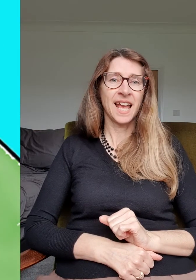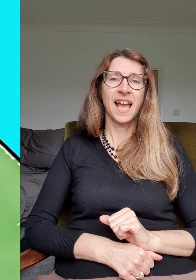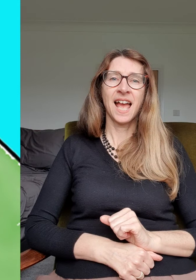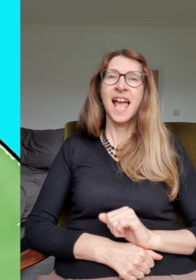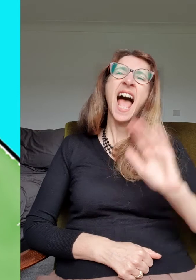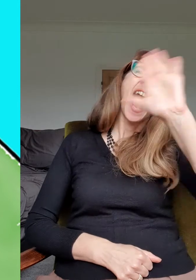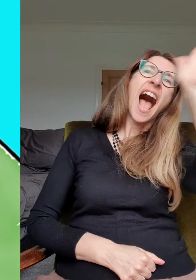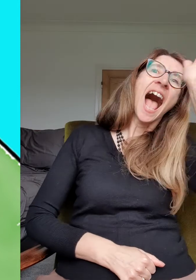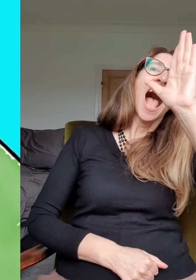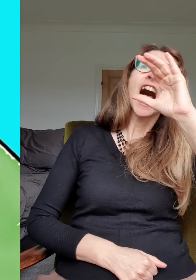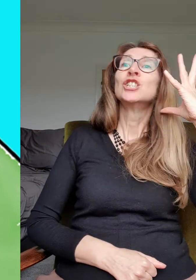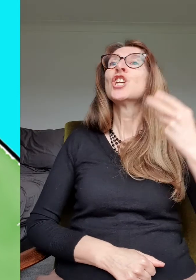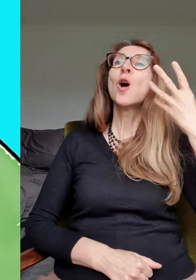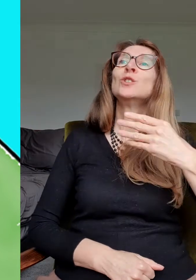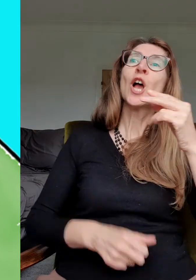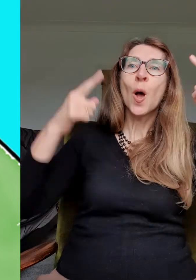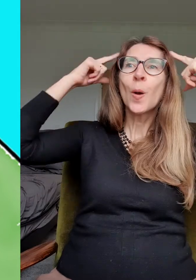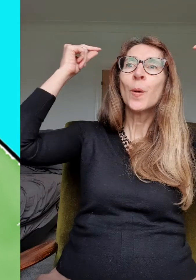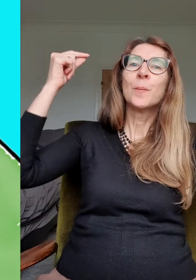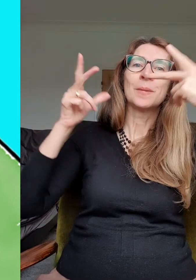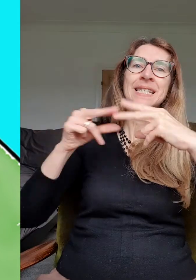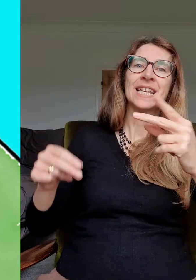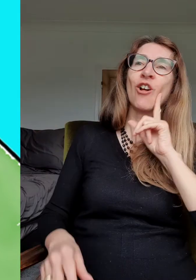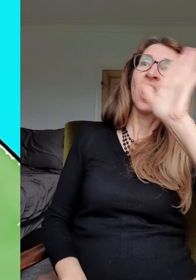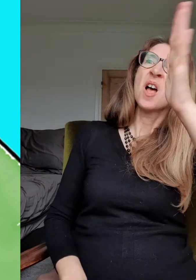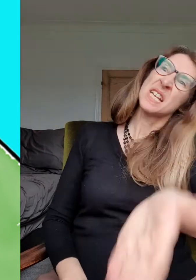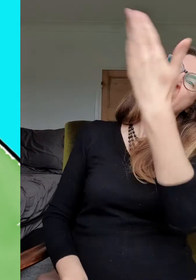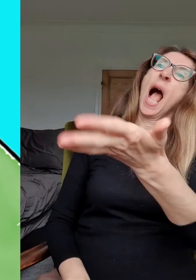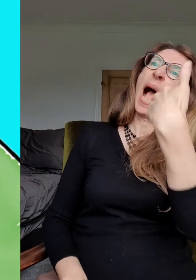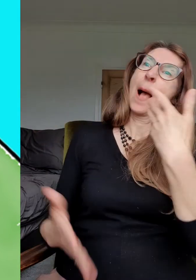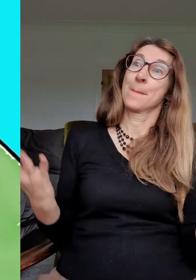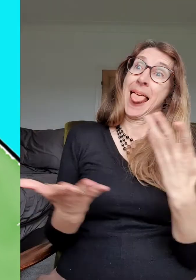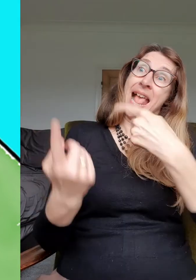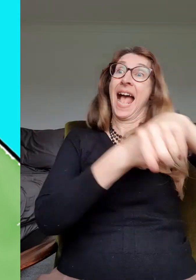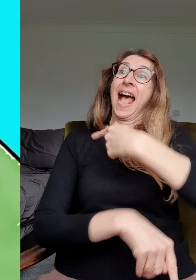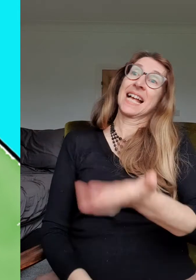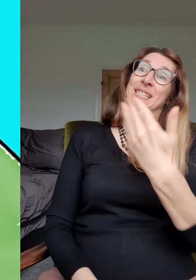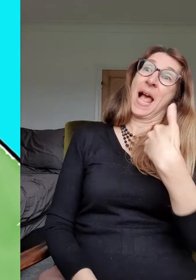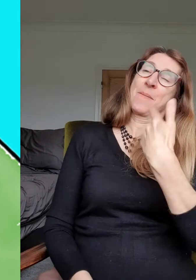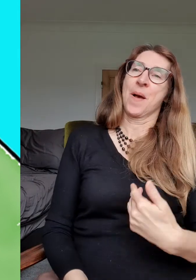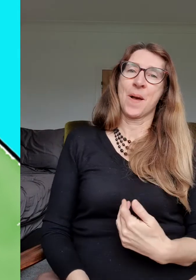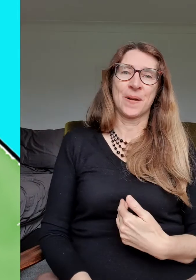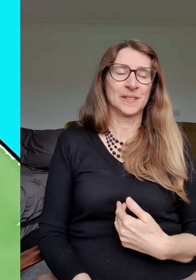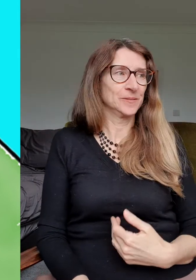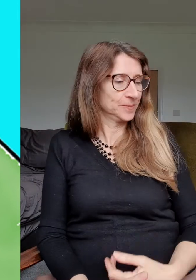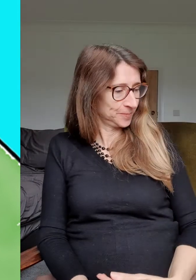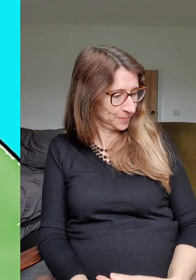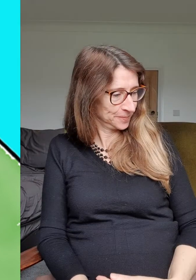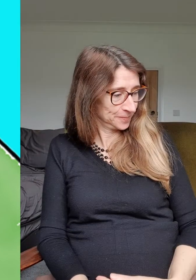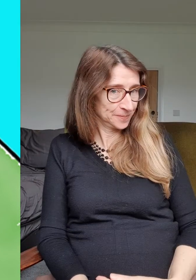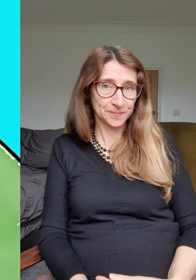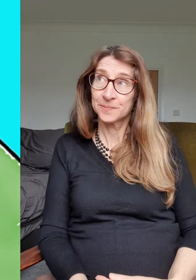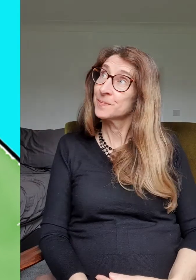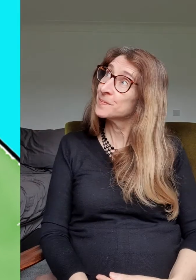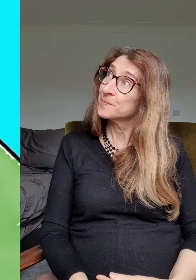"Hiya, Jojo!" shouted one of the pixie twins. "Why are you standing outside the gate? Come on in and play with us."